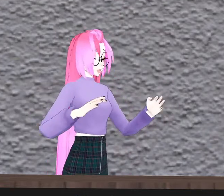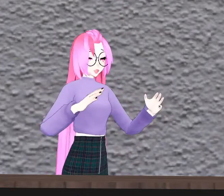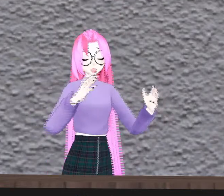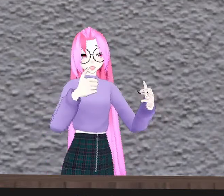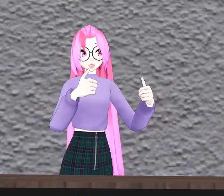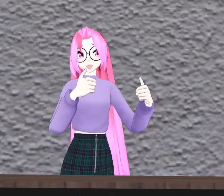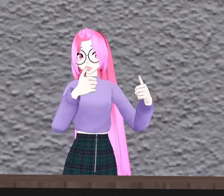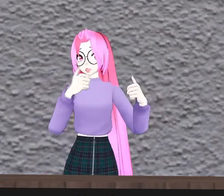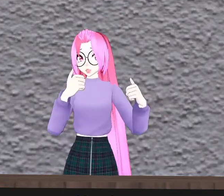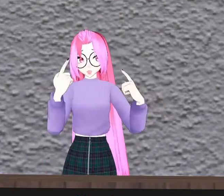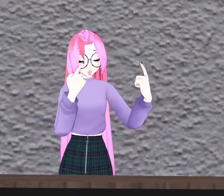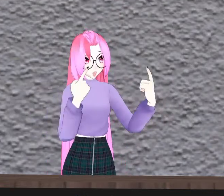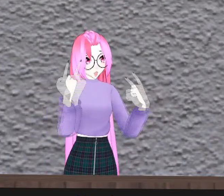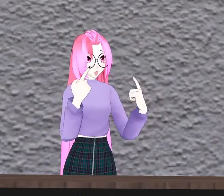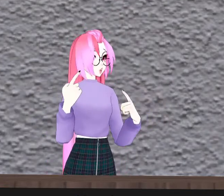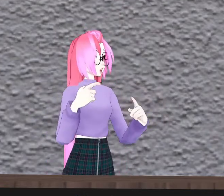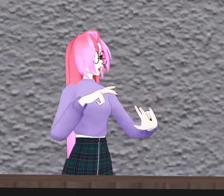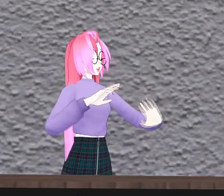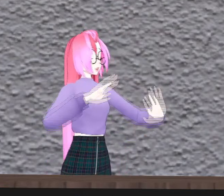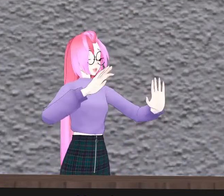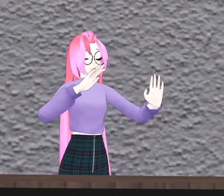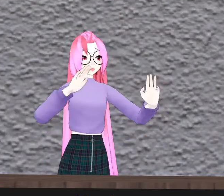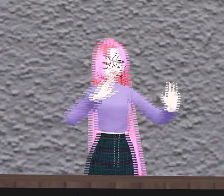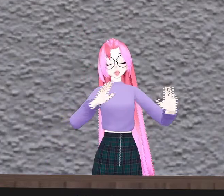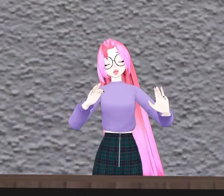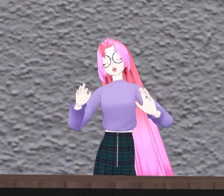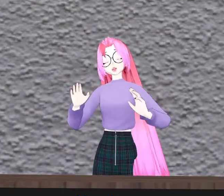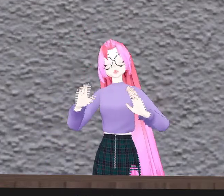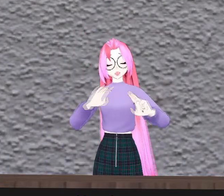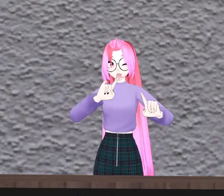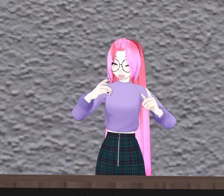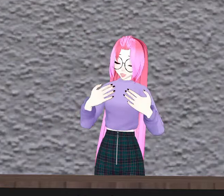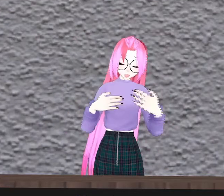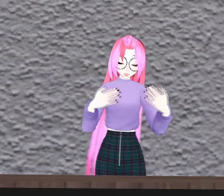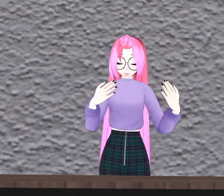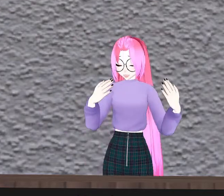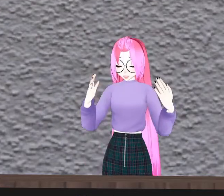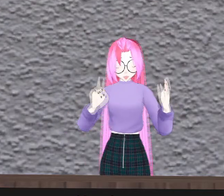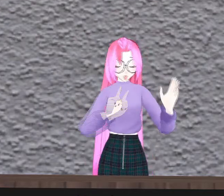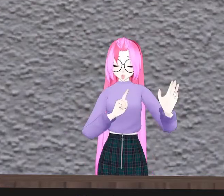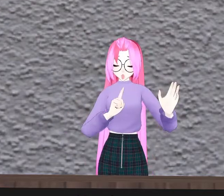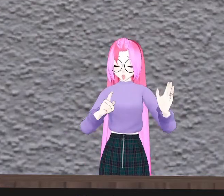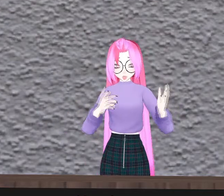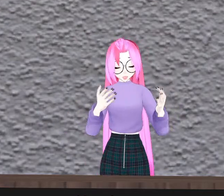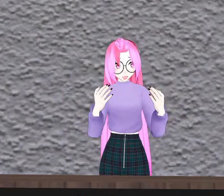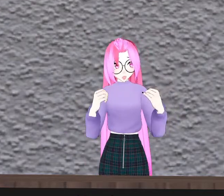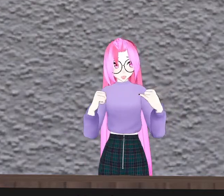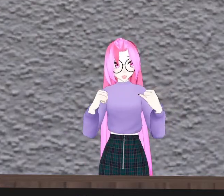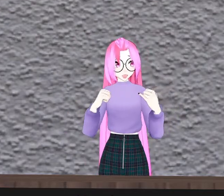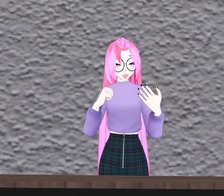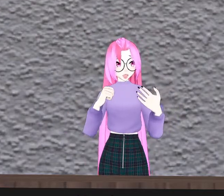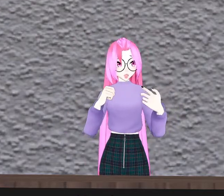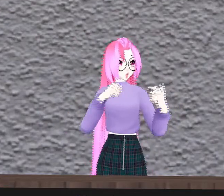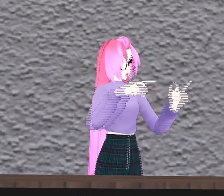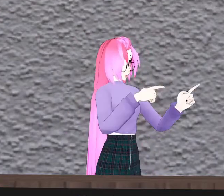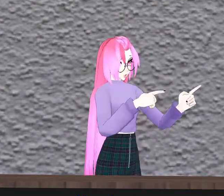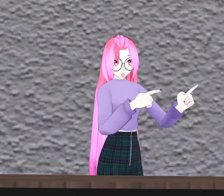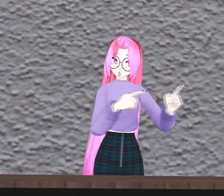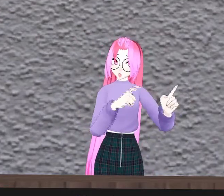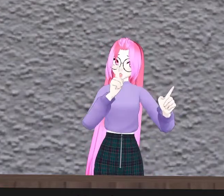breaks again. Let's celebrate. Okay. But yeah, anyways. So yeah, so you guys want to learn... okay, so first